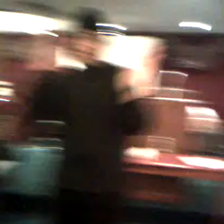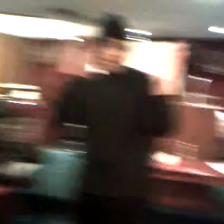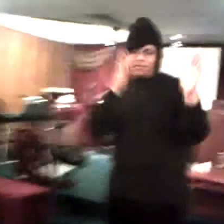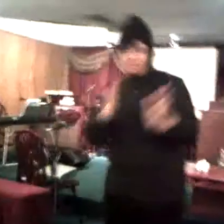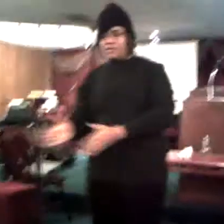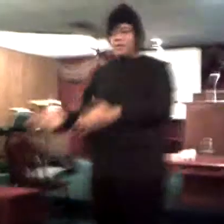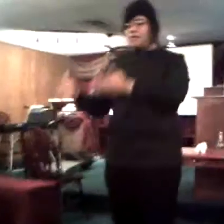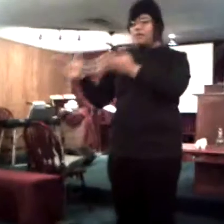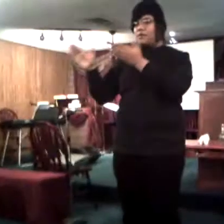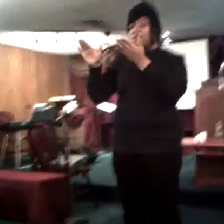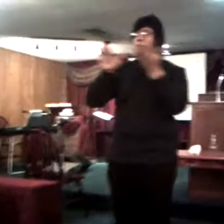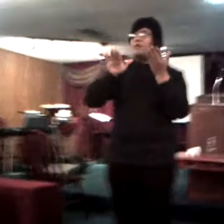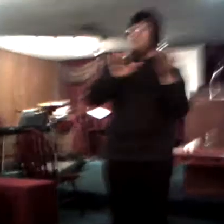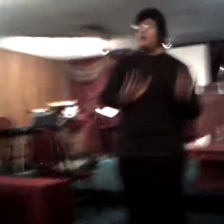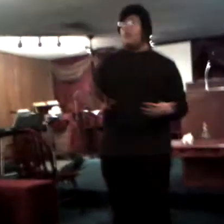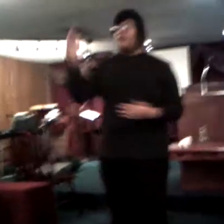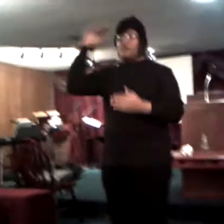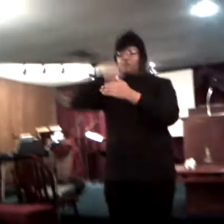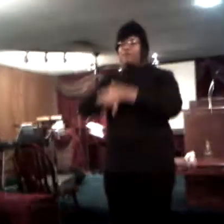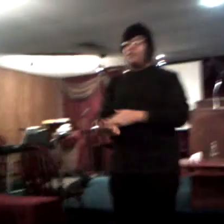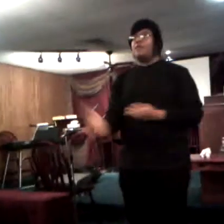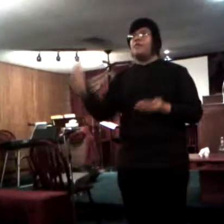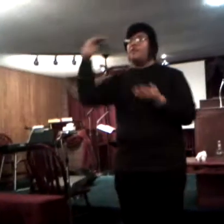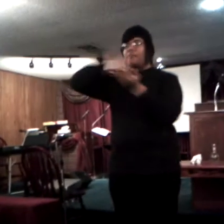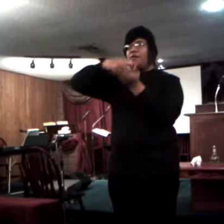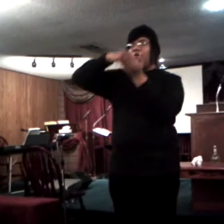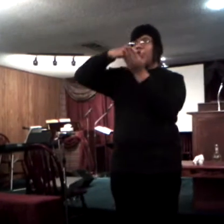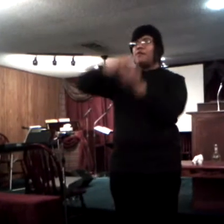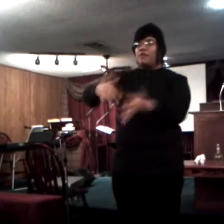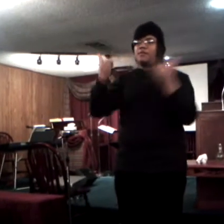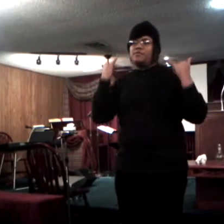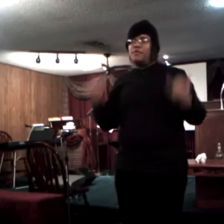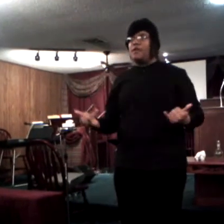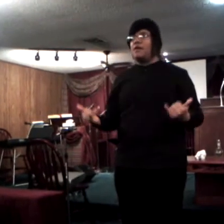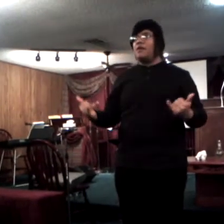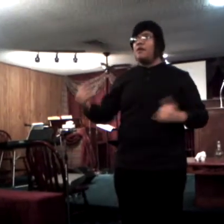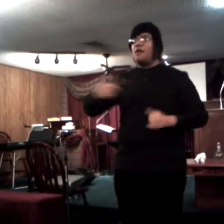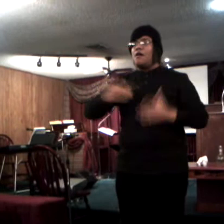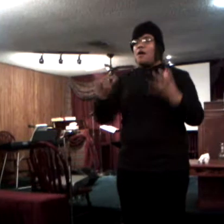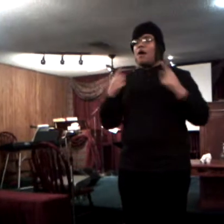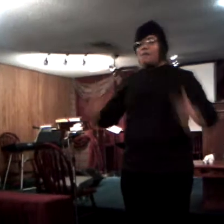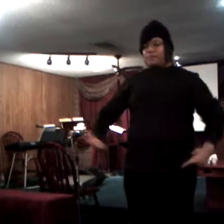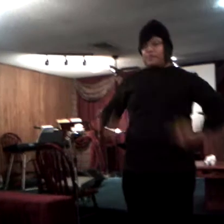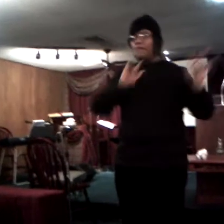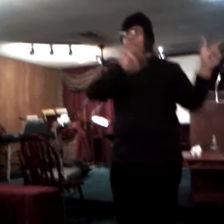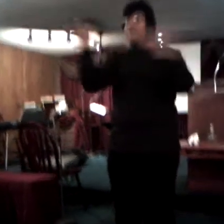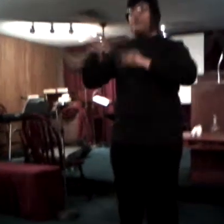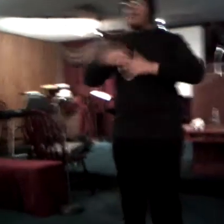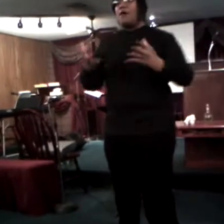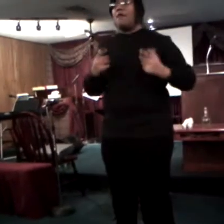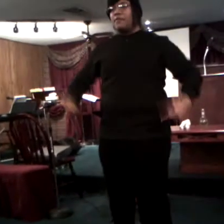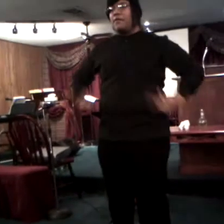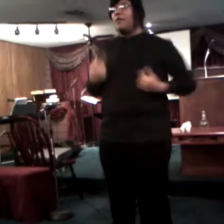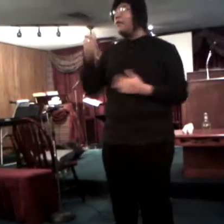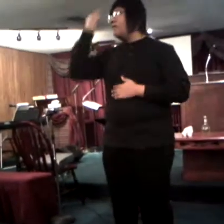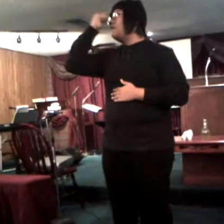I ain't down, I ain't down, I miss what I want to live with